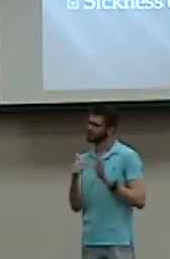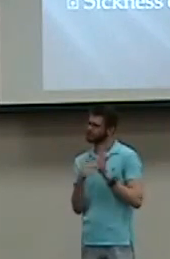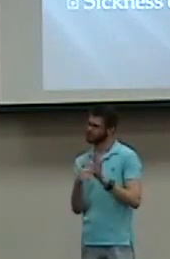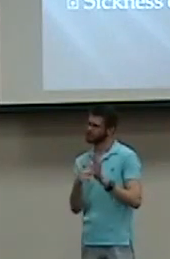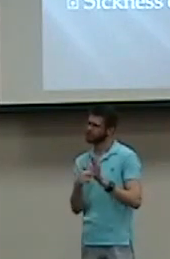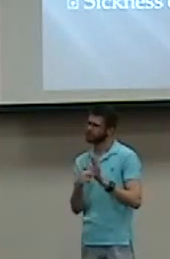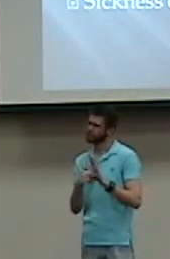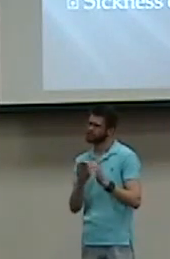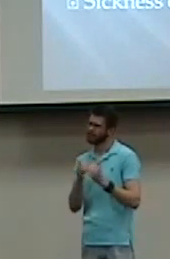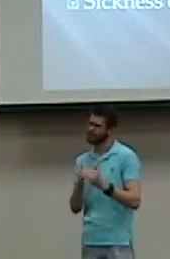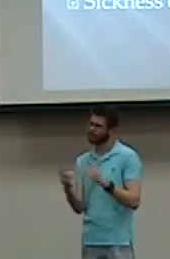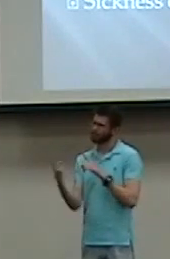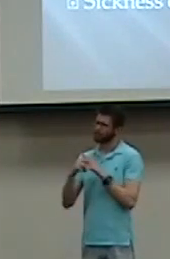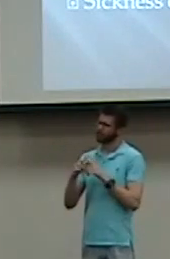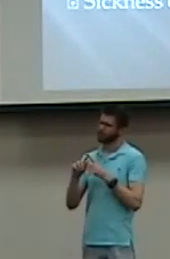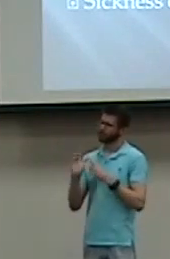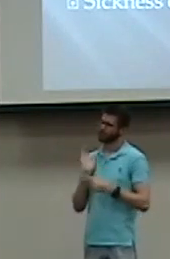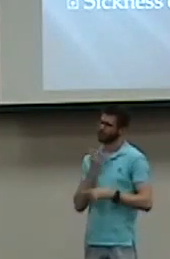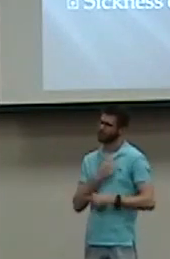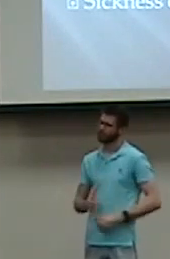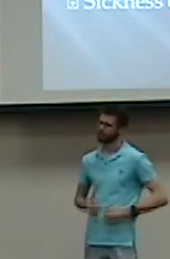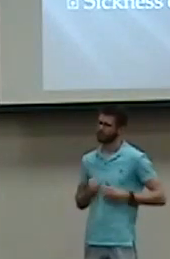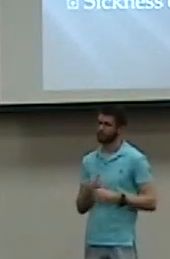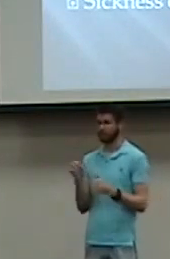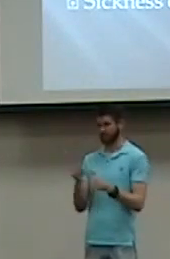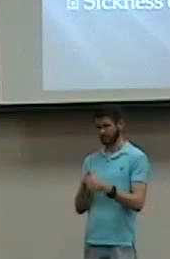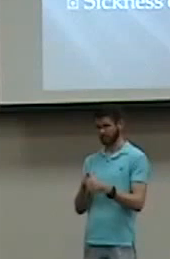to our lives? Well, first, let me debunk one